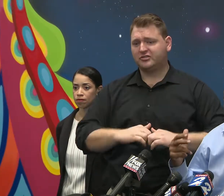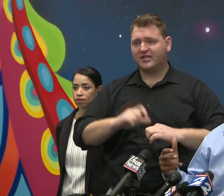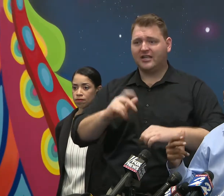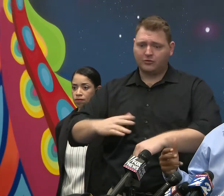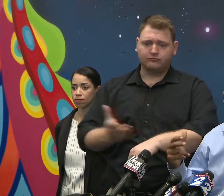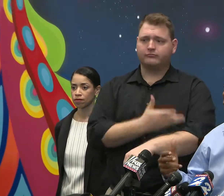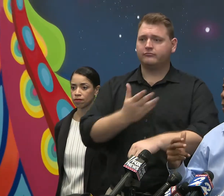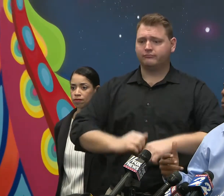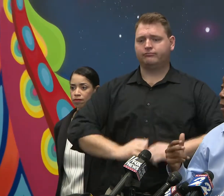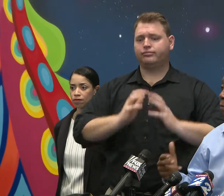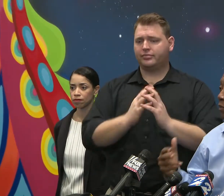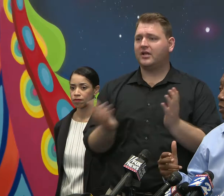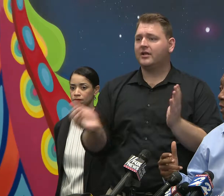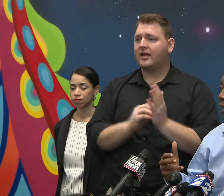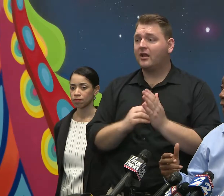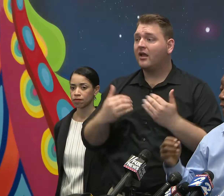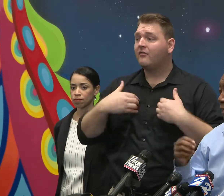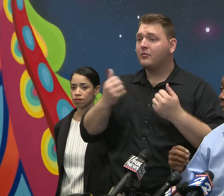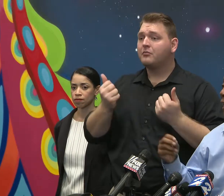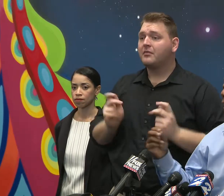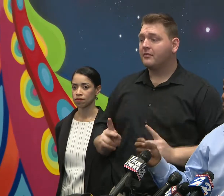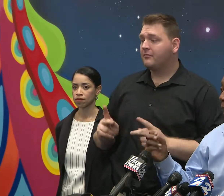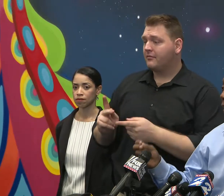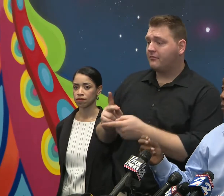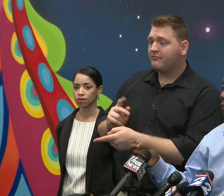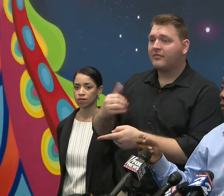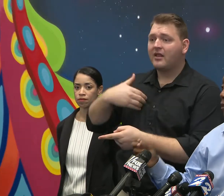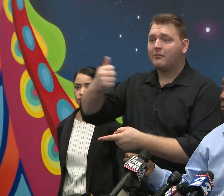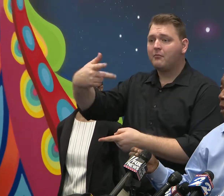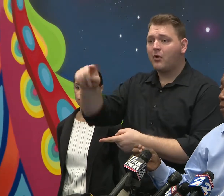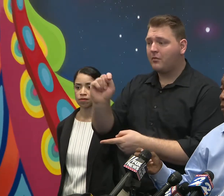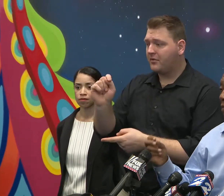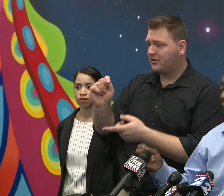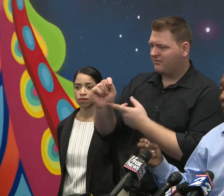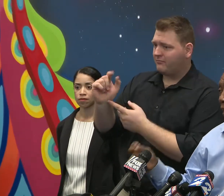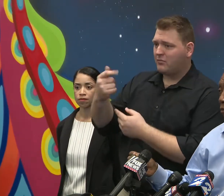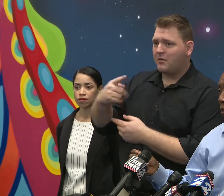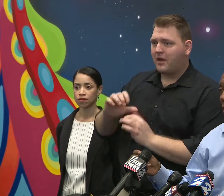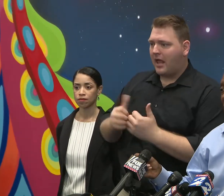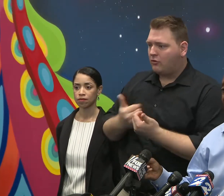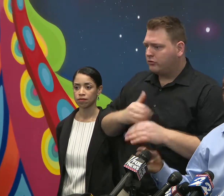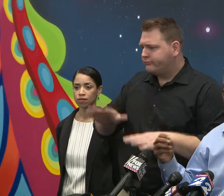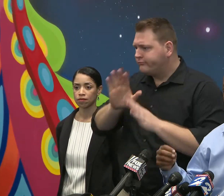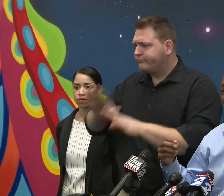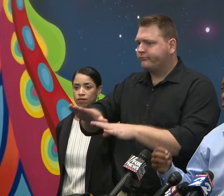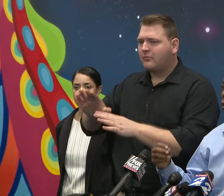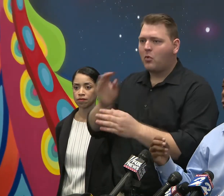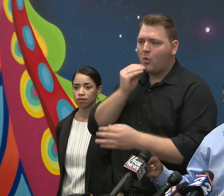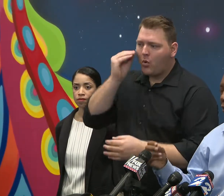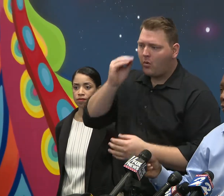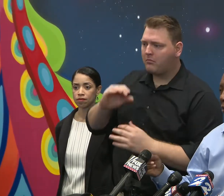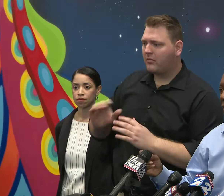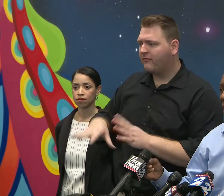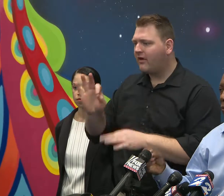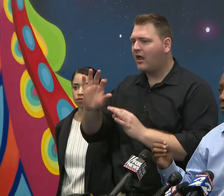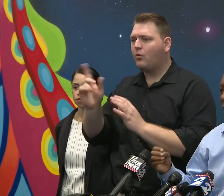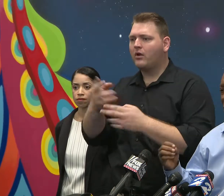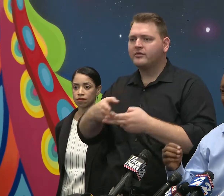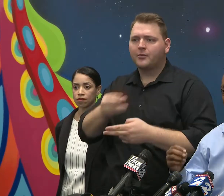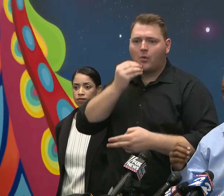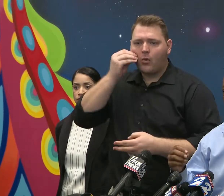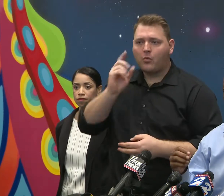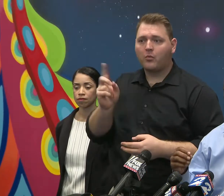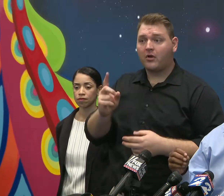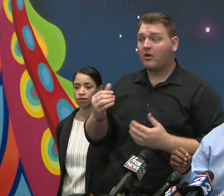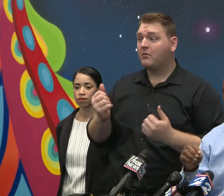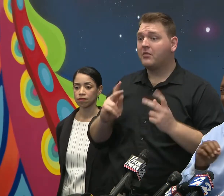live in apartments, and they need to get back into those apartments or find housing. There are people who are renters, and we